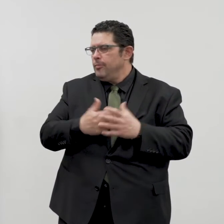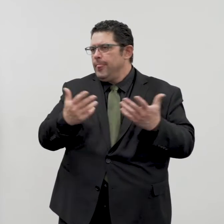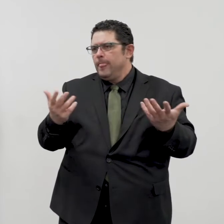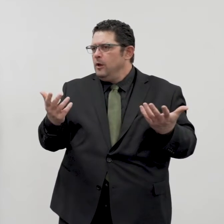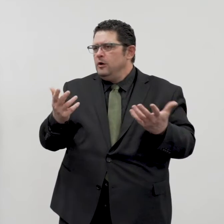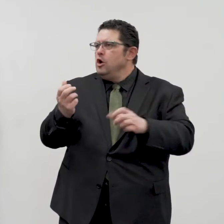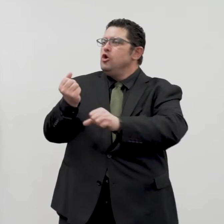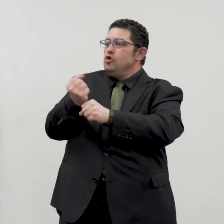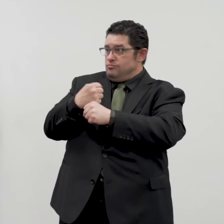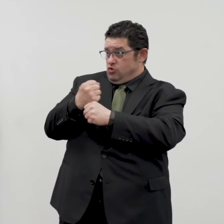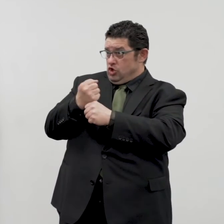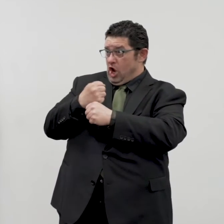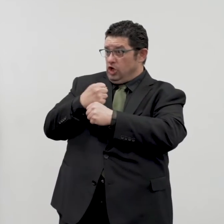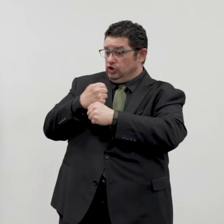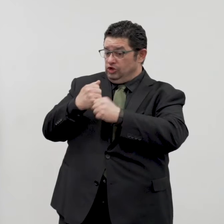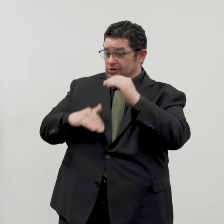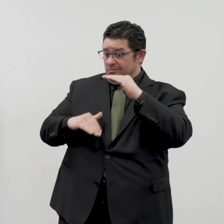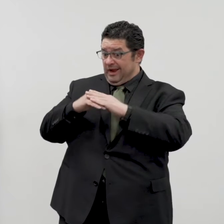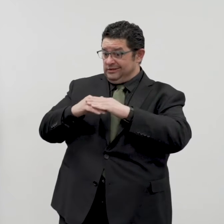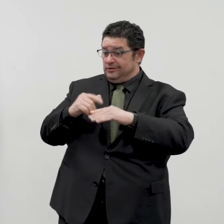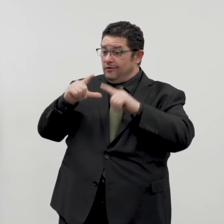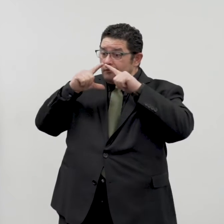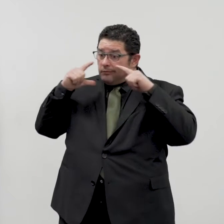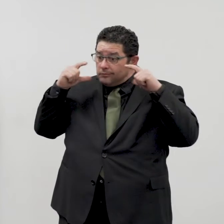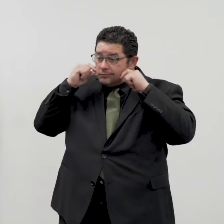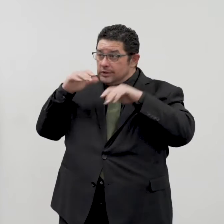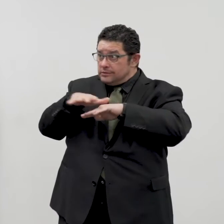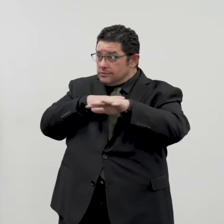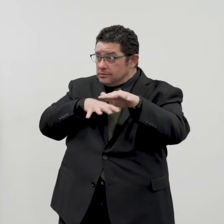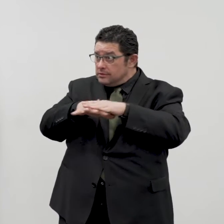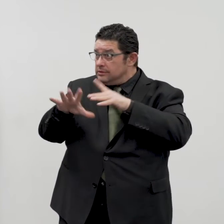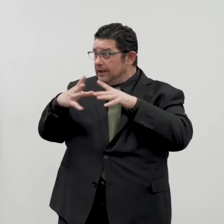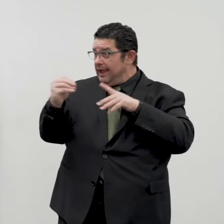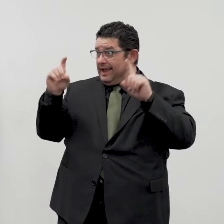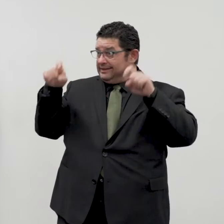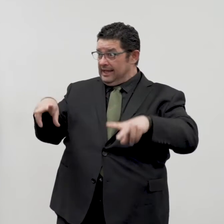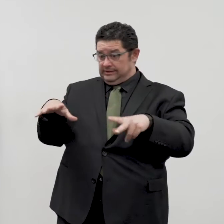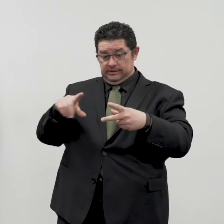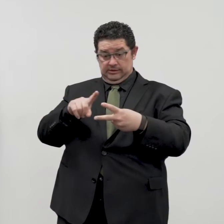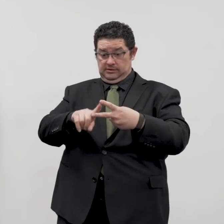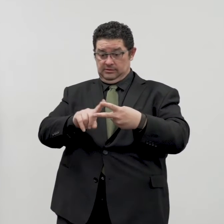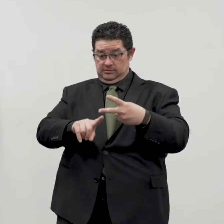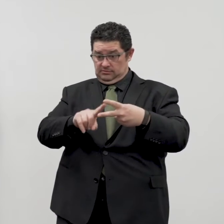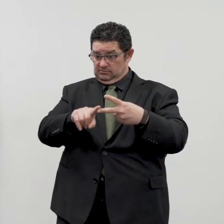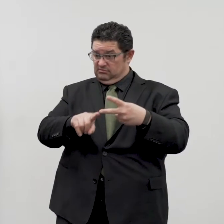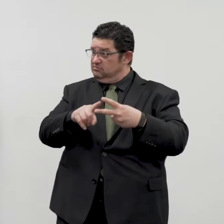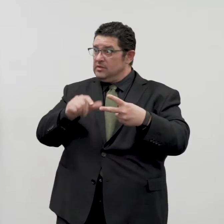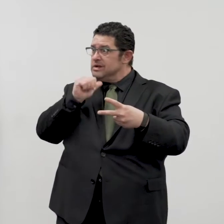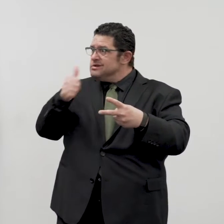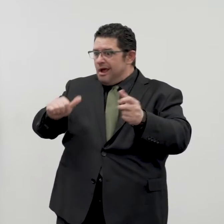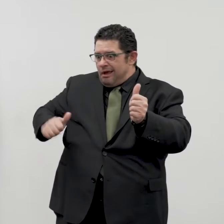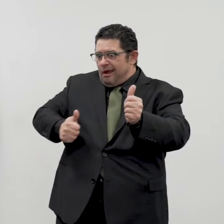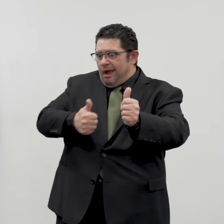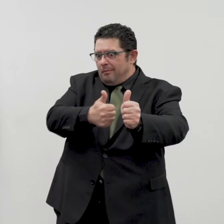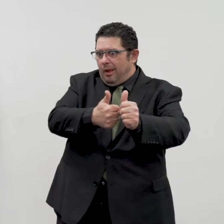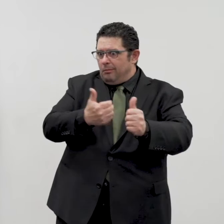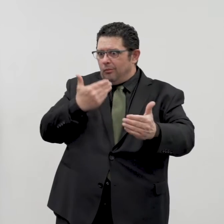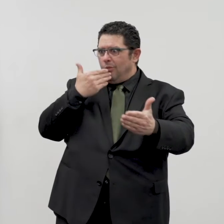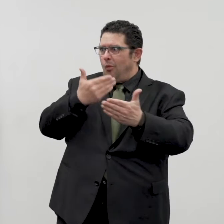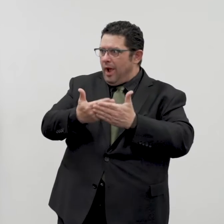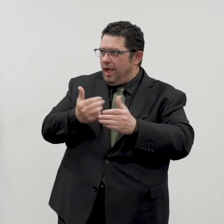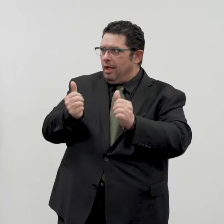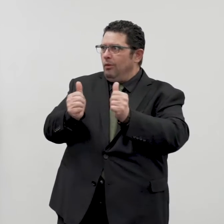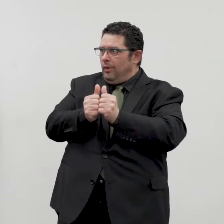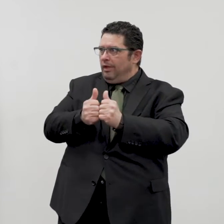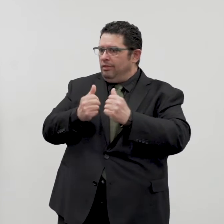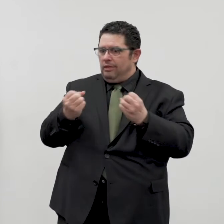the production capacity of PPE and testing in our country is not kept up well with the consumption